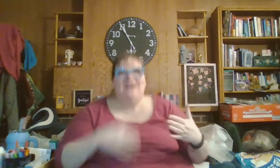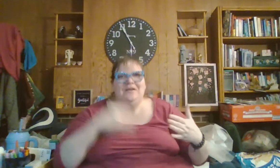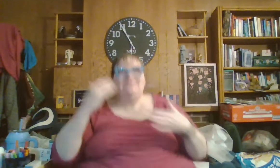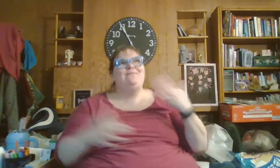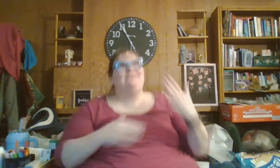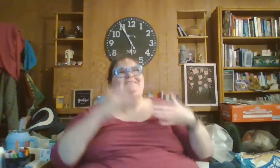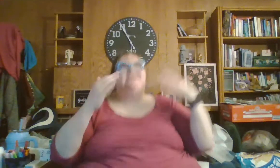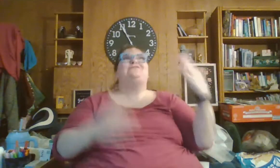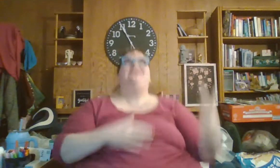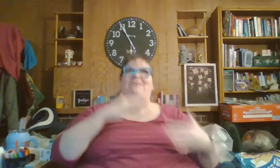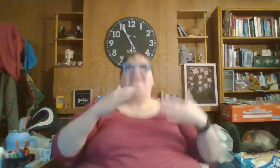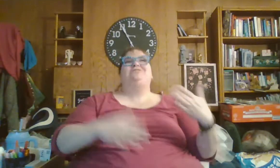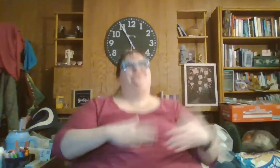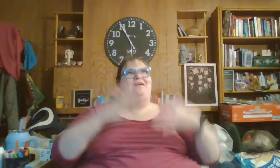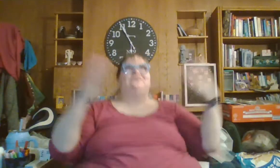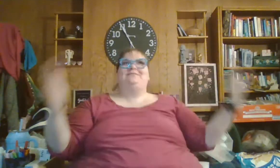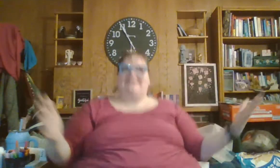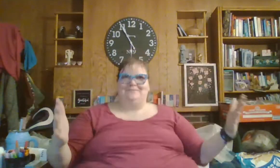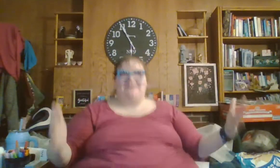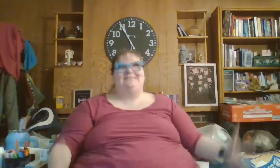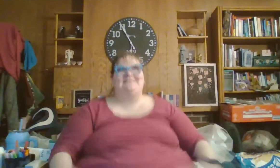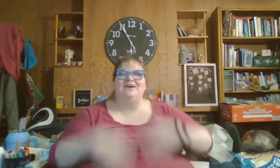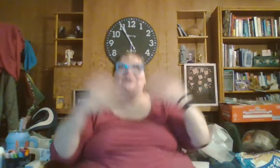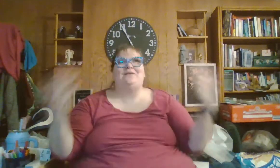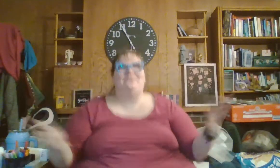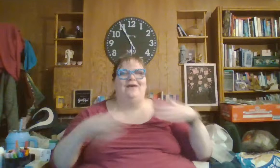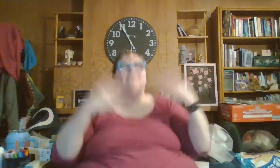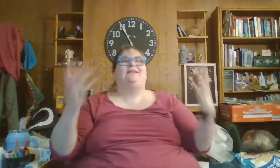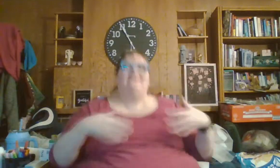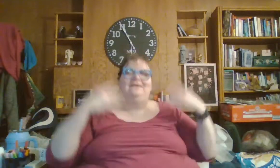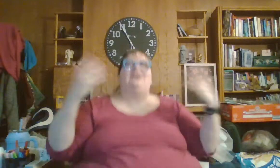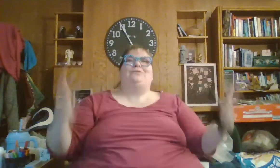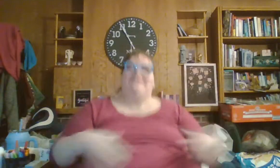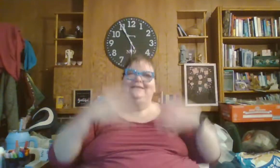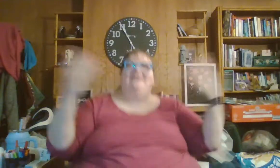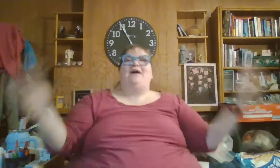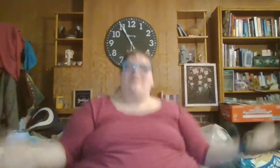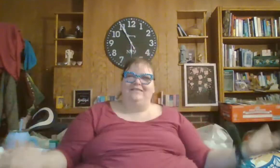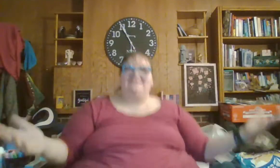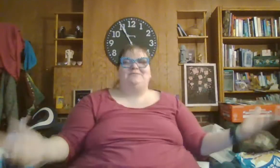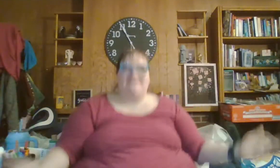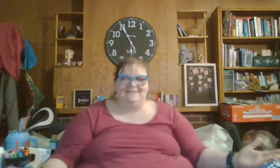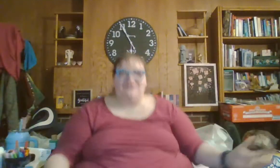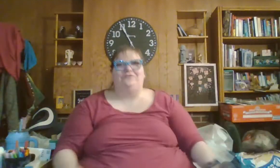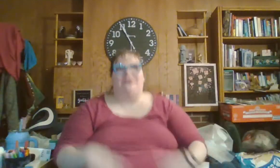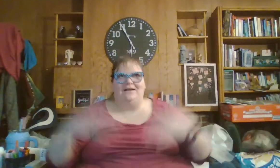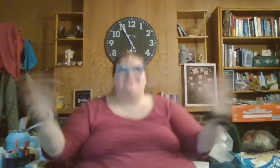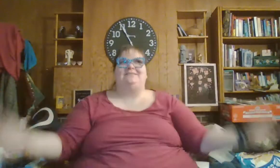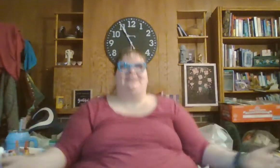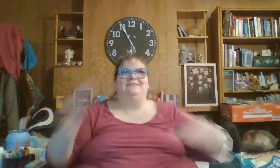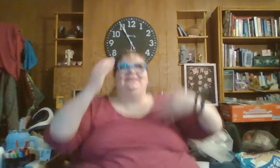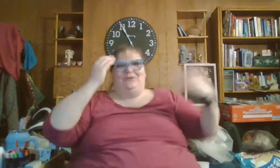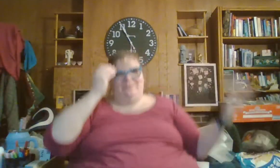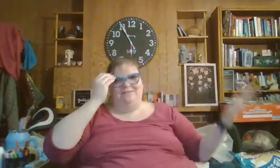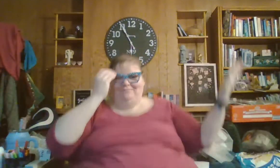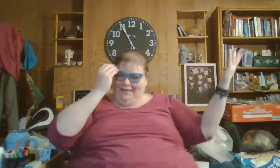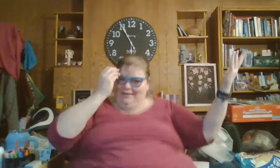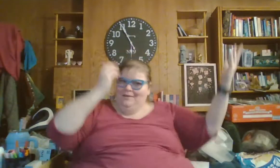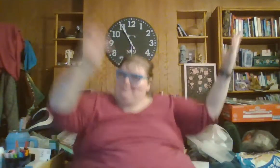been able to take full advantage of my first 6 months. So the 6 months isn't over, and I'm still, I'm making